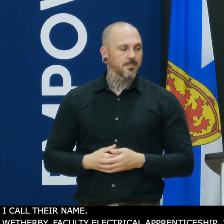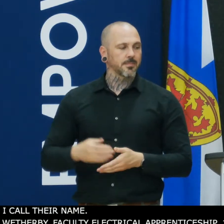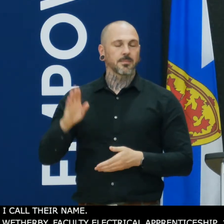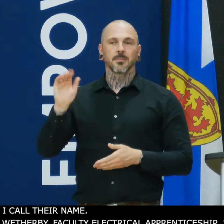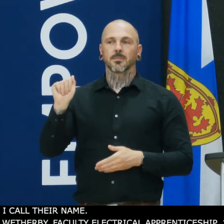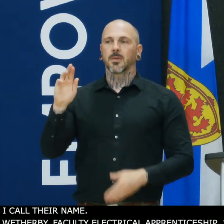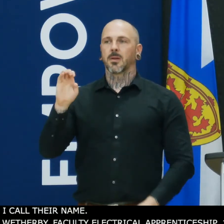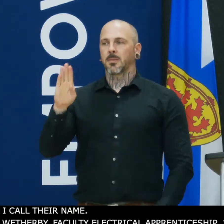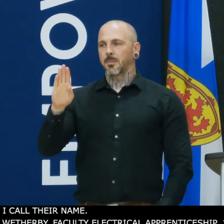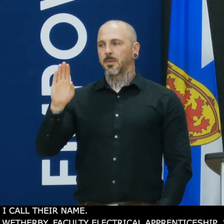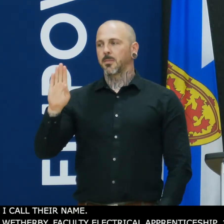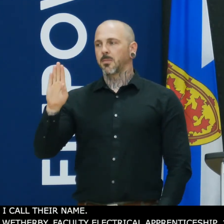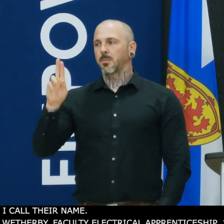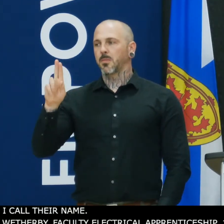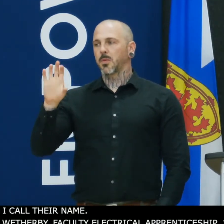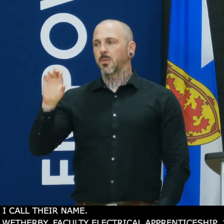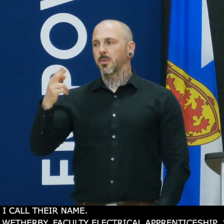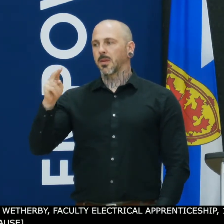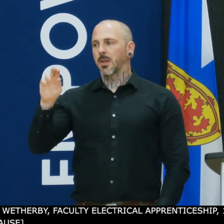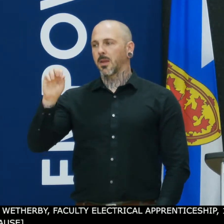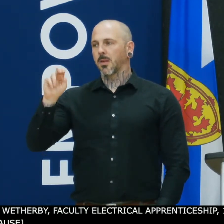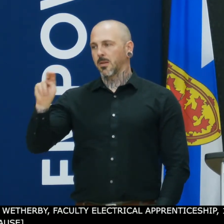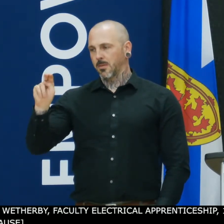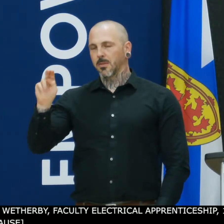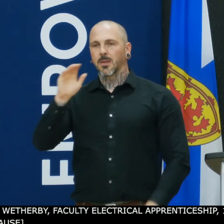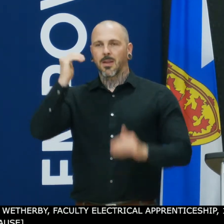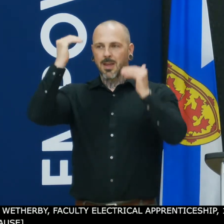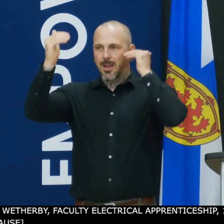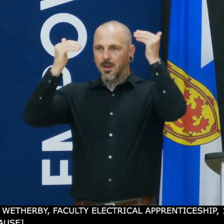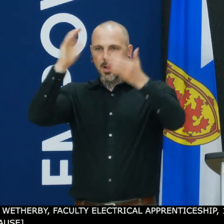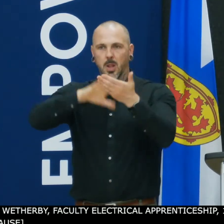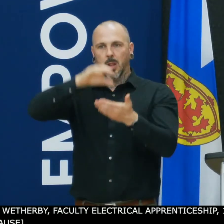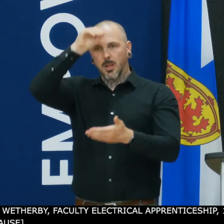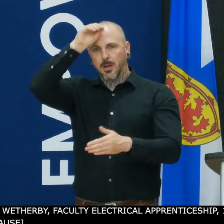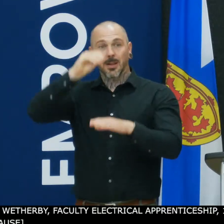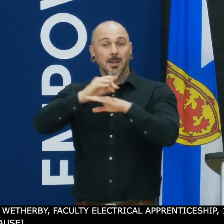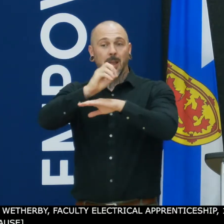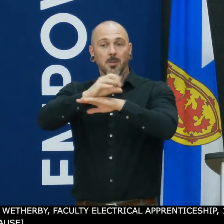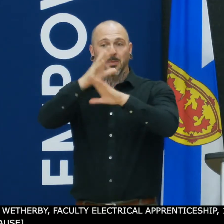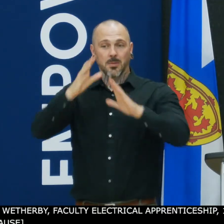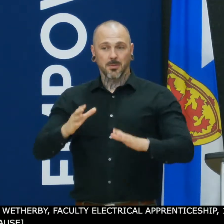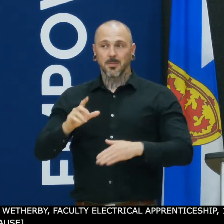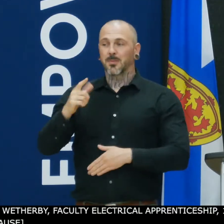Barb Buchanan, Adult Learning Program Counselor, 21 years.